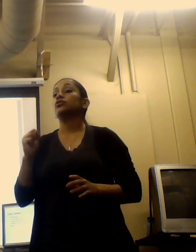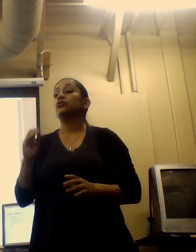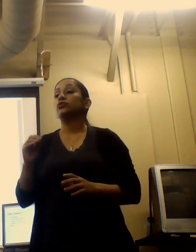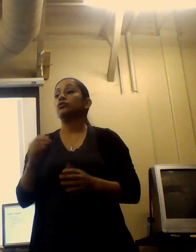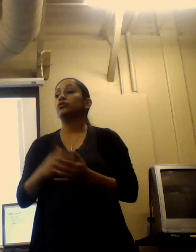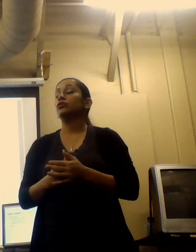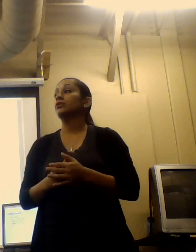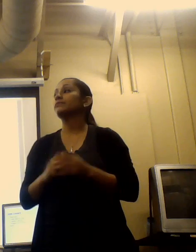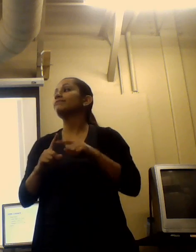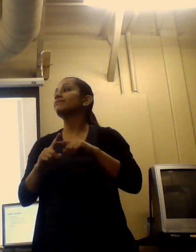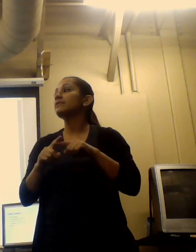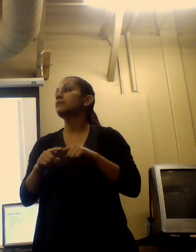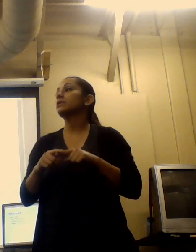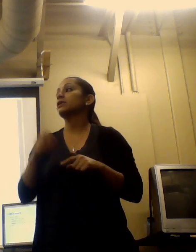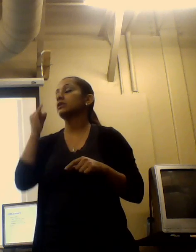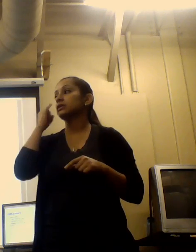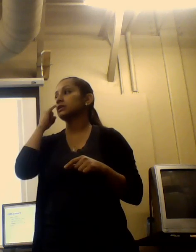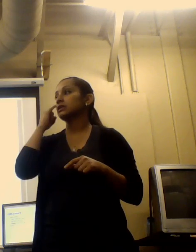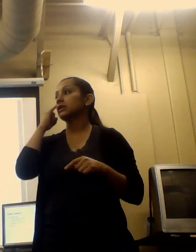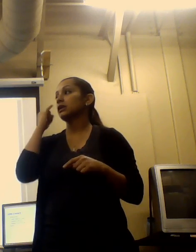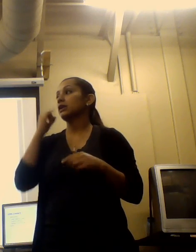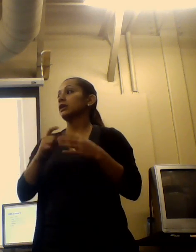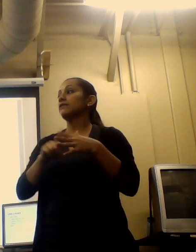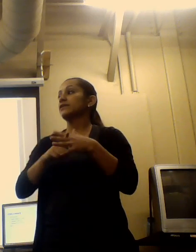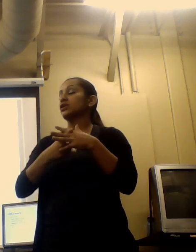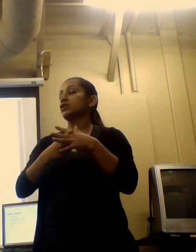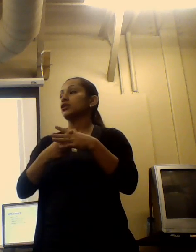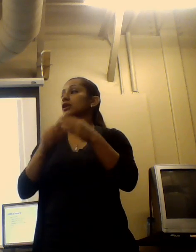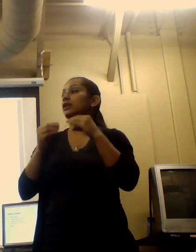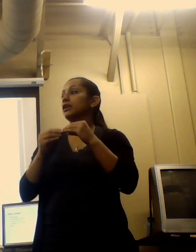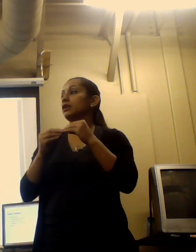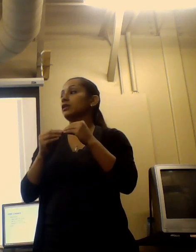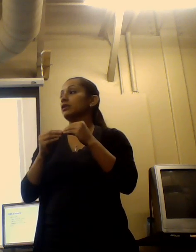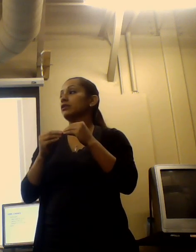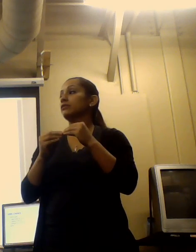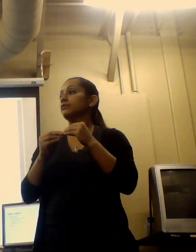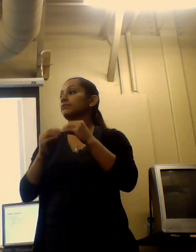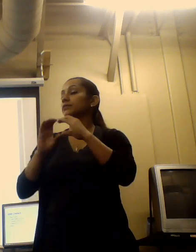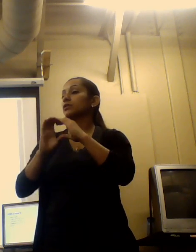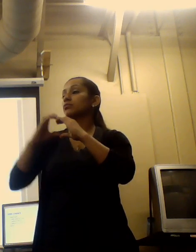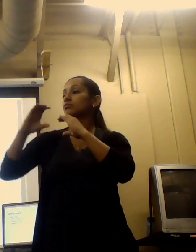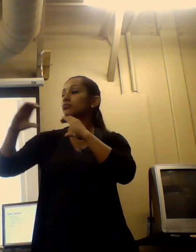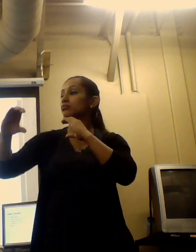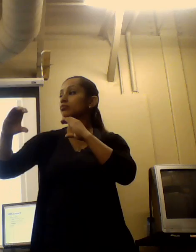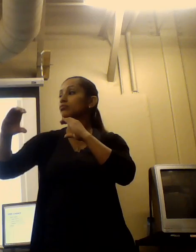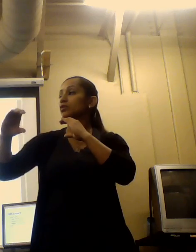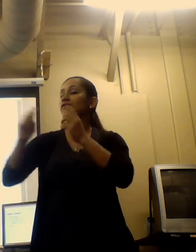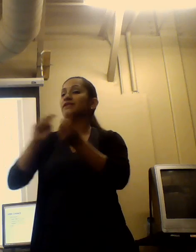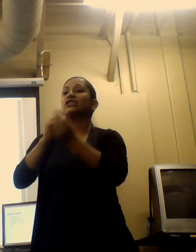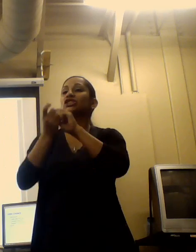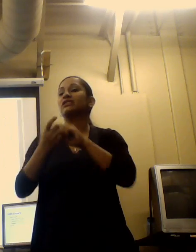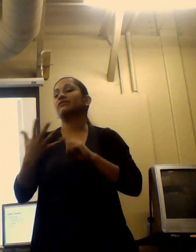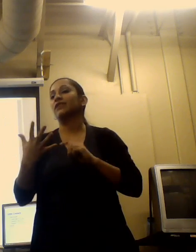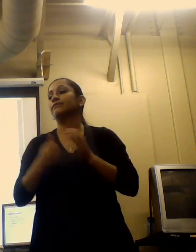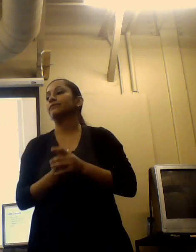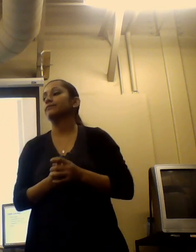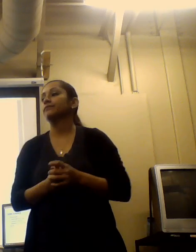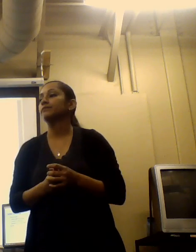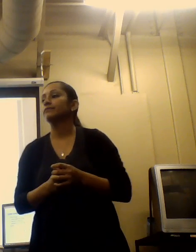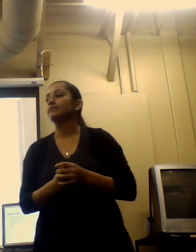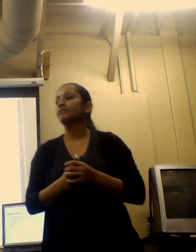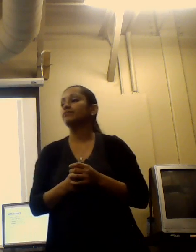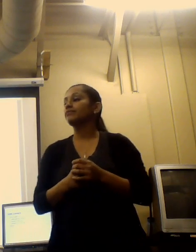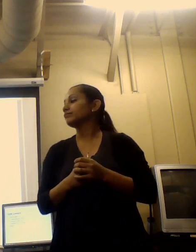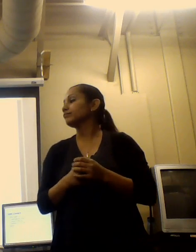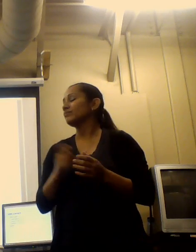here, but by the time I get to here, my maximum aperture is actually only about a 5. So these are all things to think about,